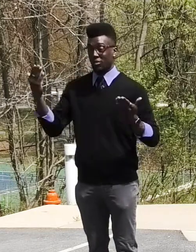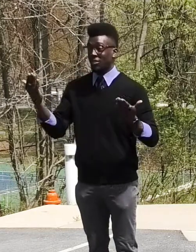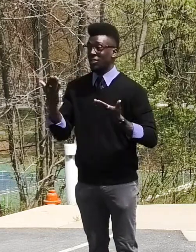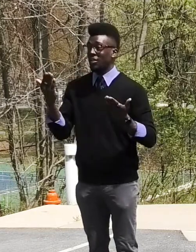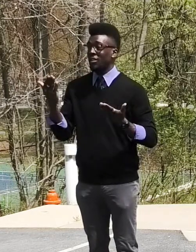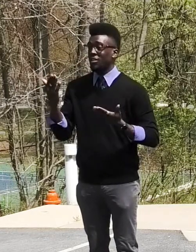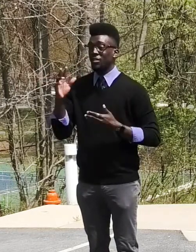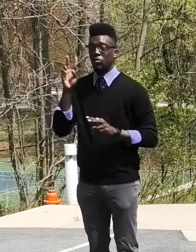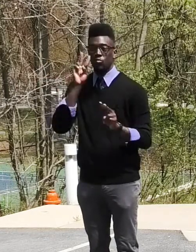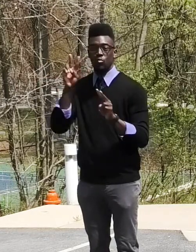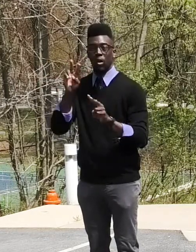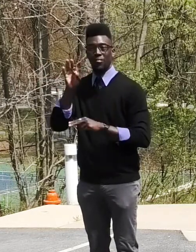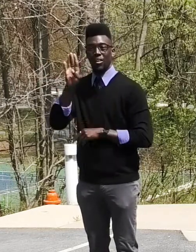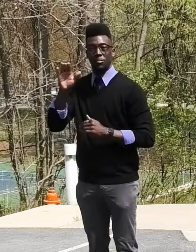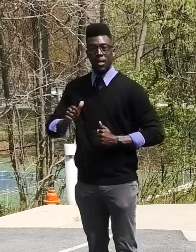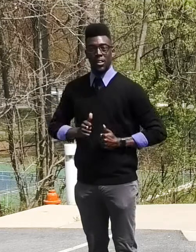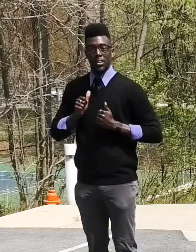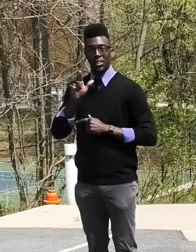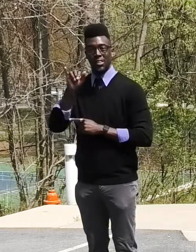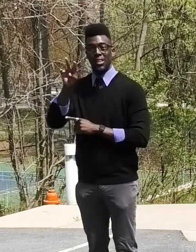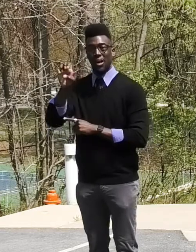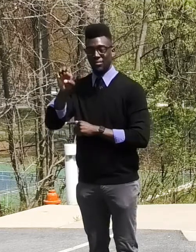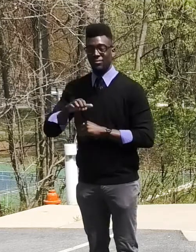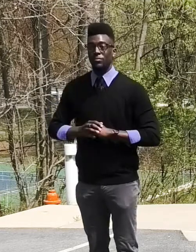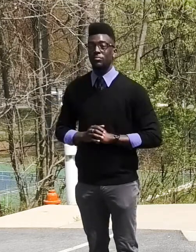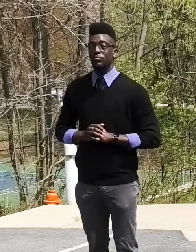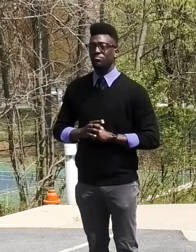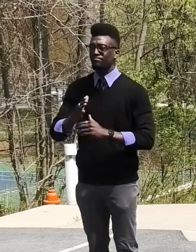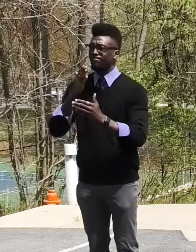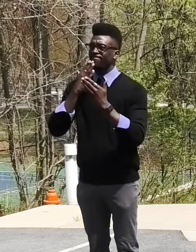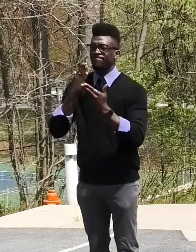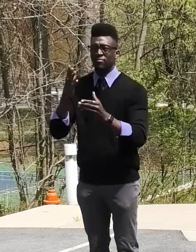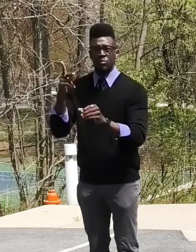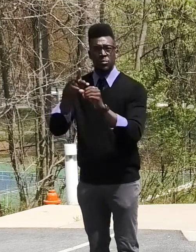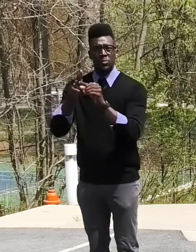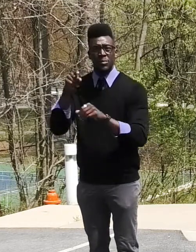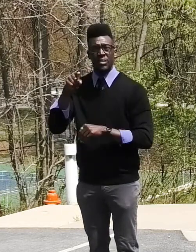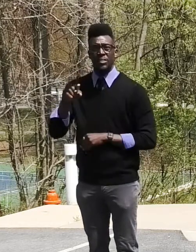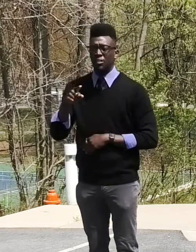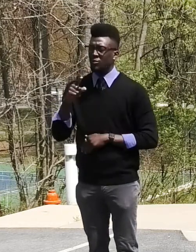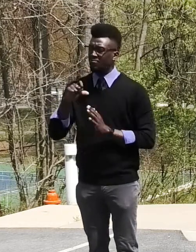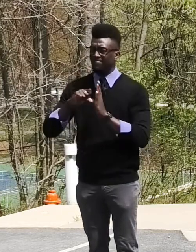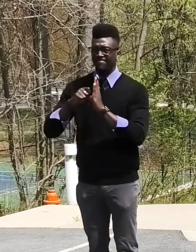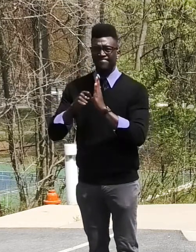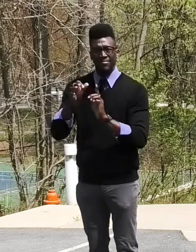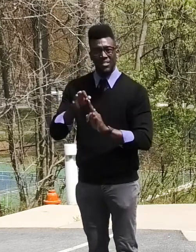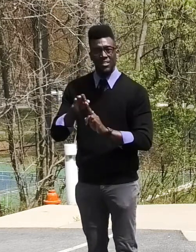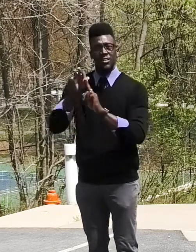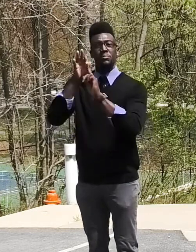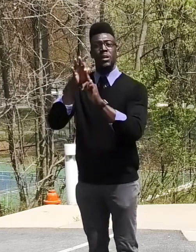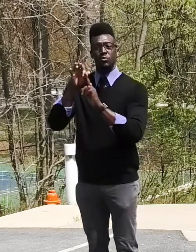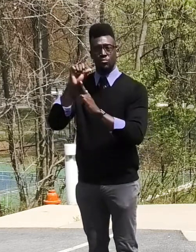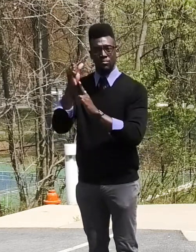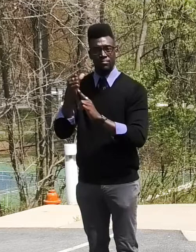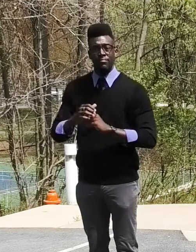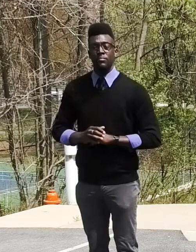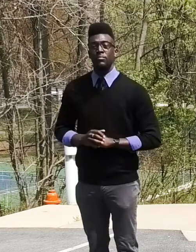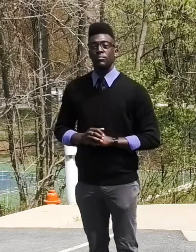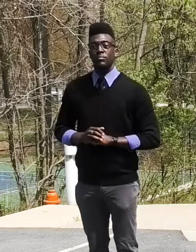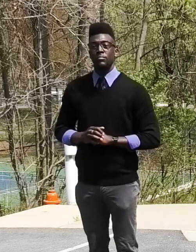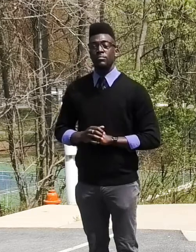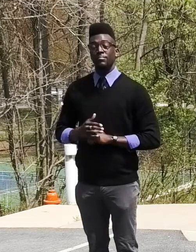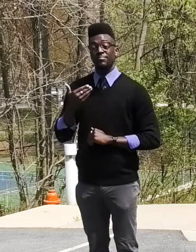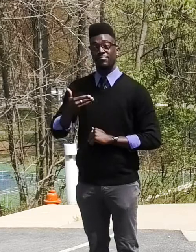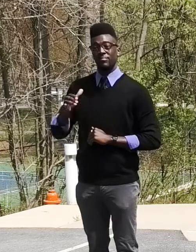and watching on Facebook Live. Thank you for participating in this momentous occasion. I am Yolanda